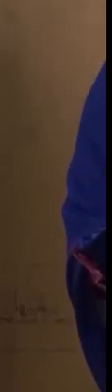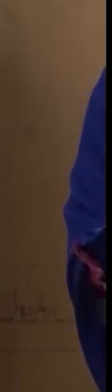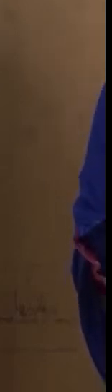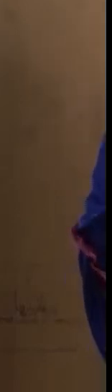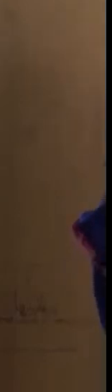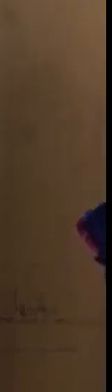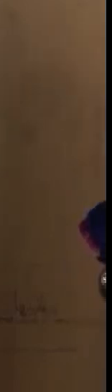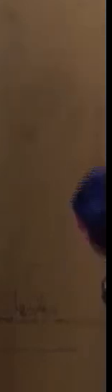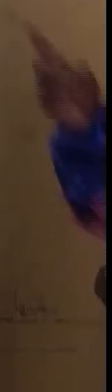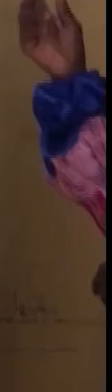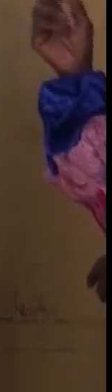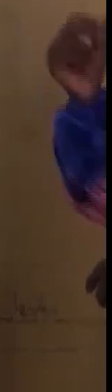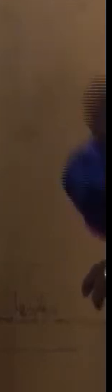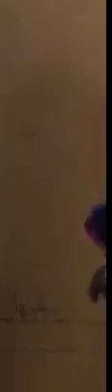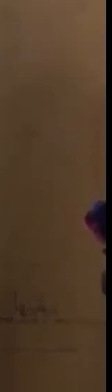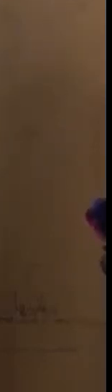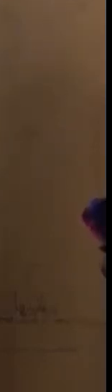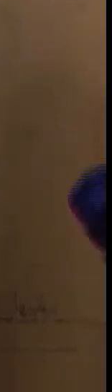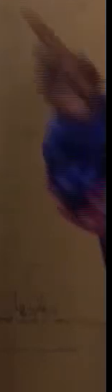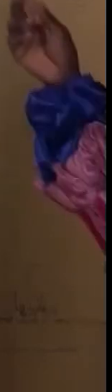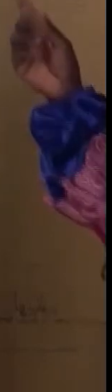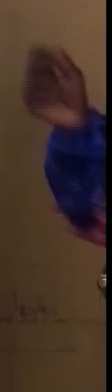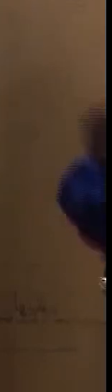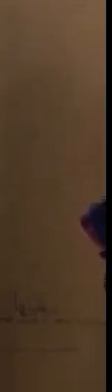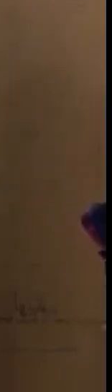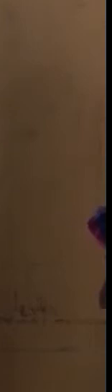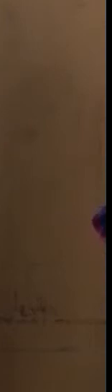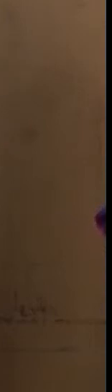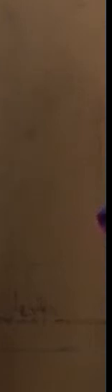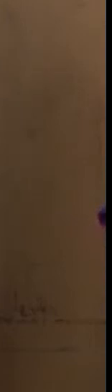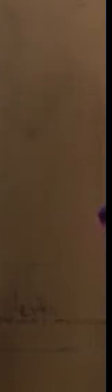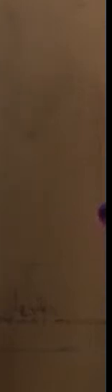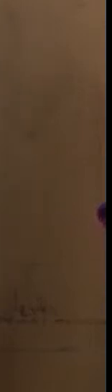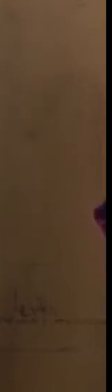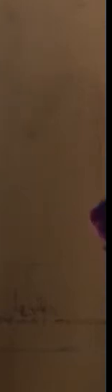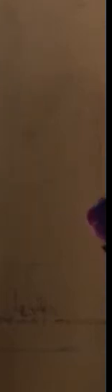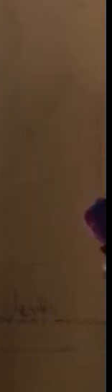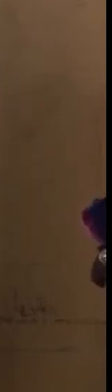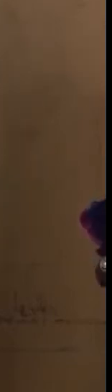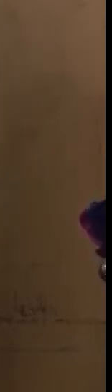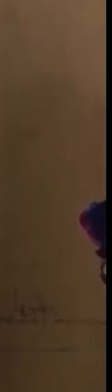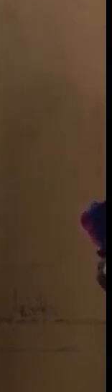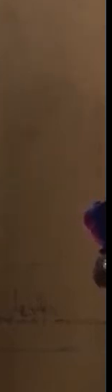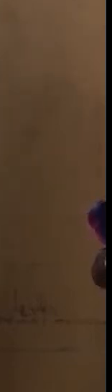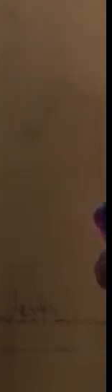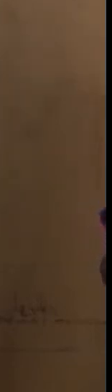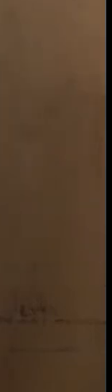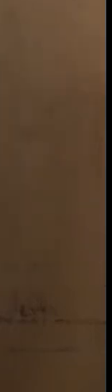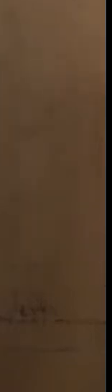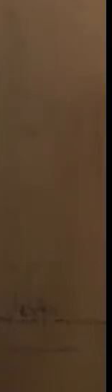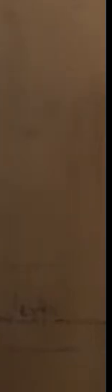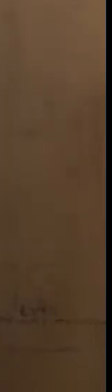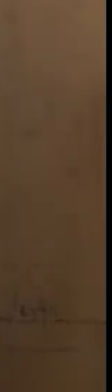For further inquiry, I have references here. There are some books here that you can contact. The first one, we have